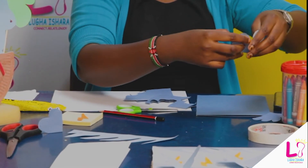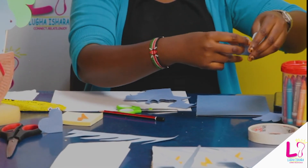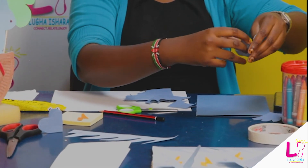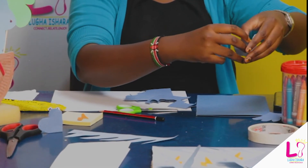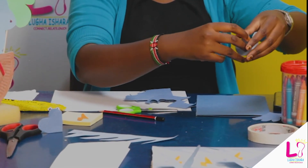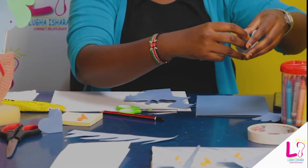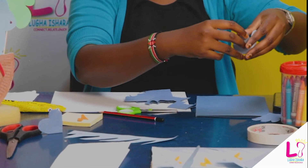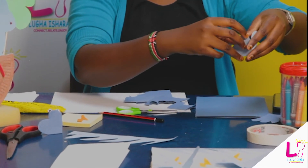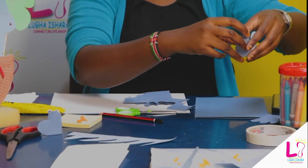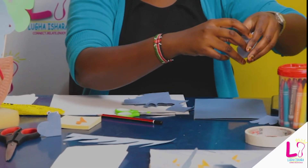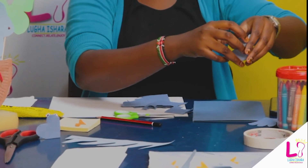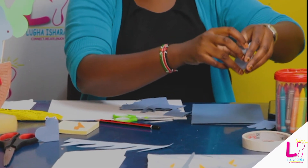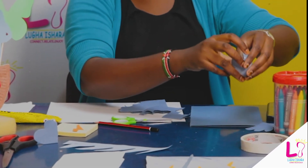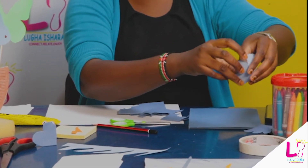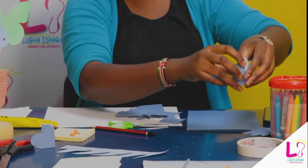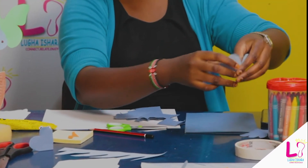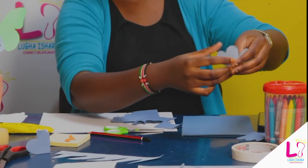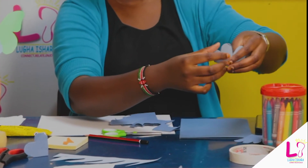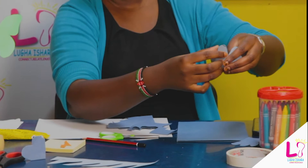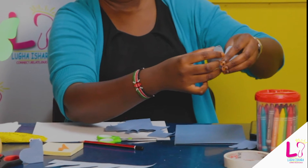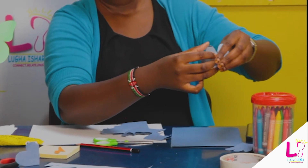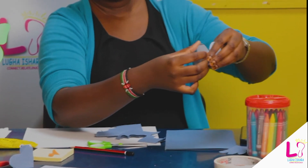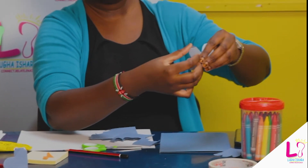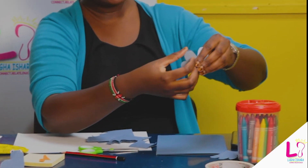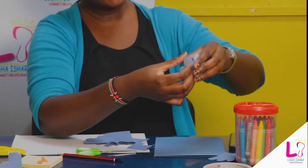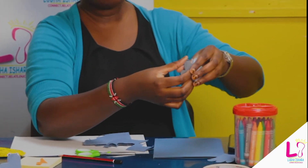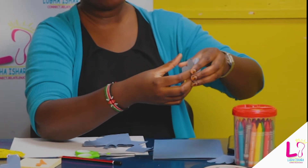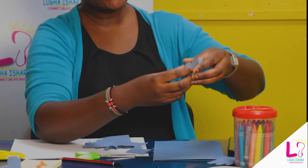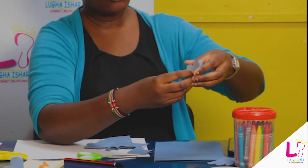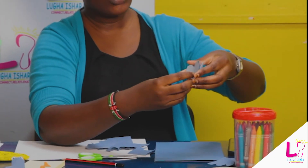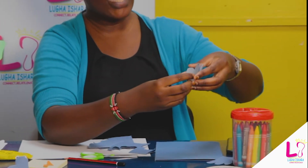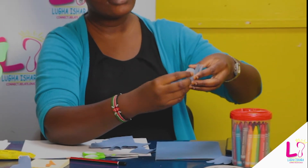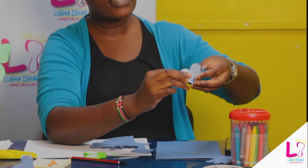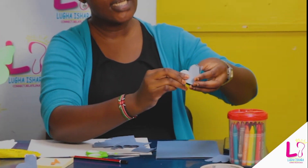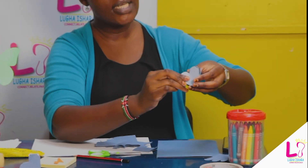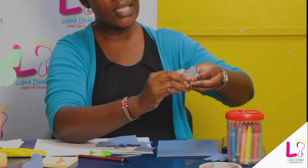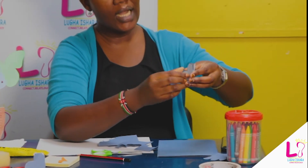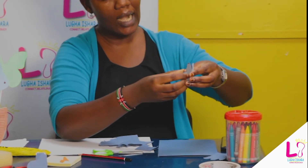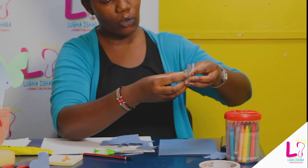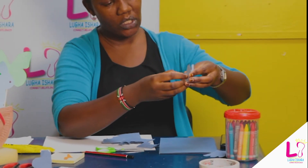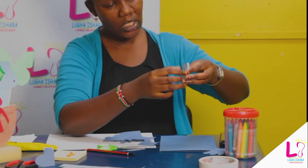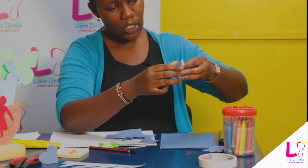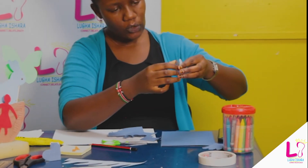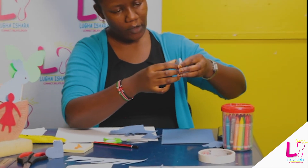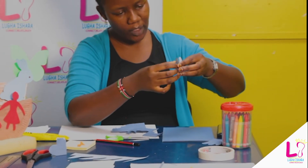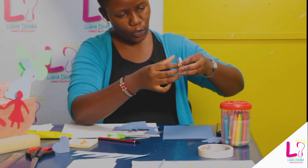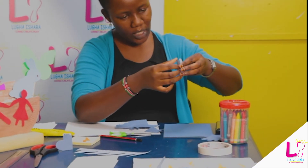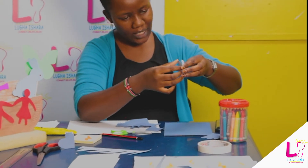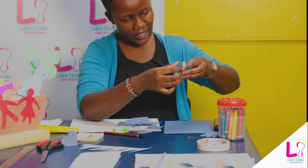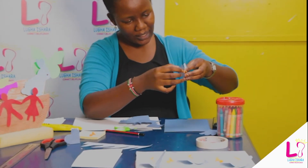that way, be gentle with it. You will have what I call a 3D cloud. So even though it